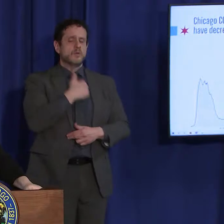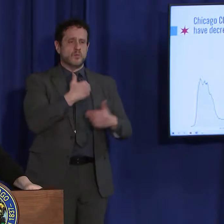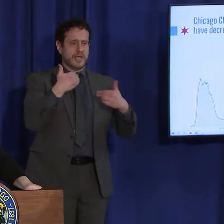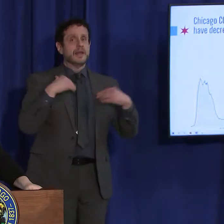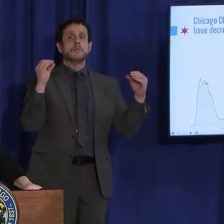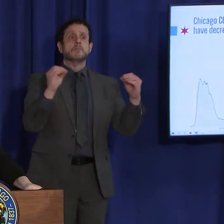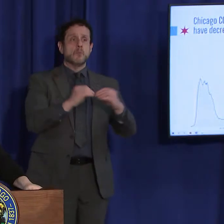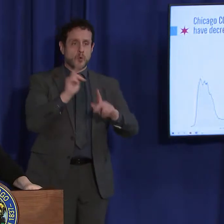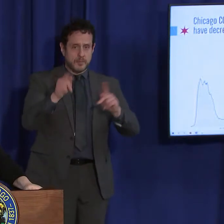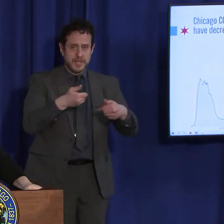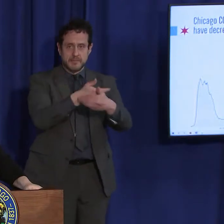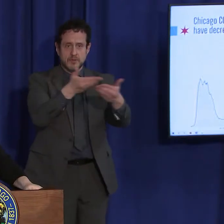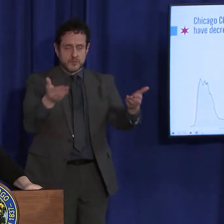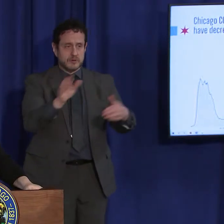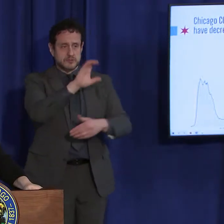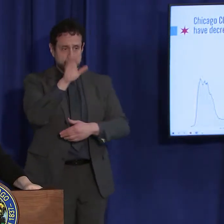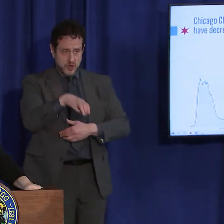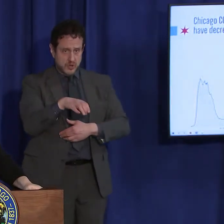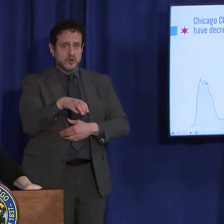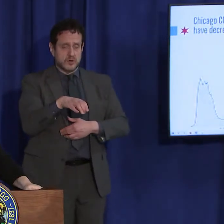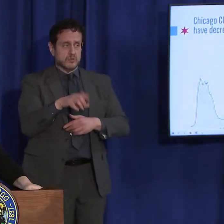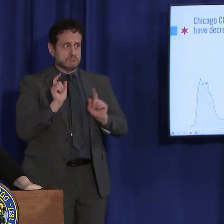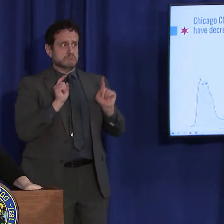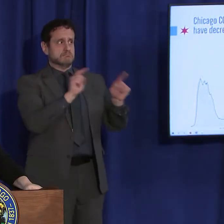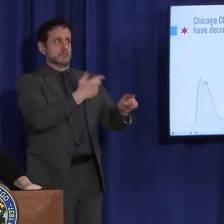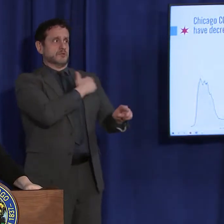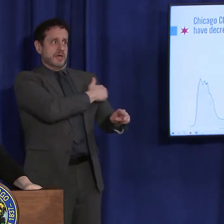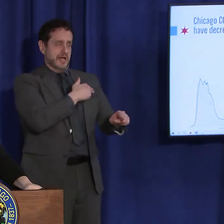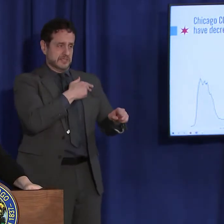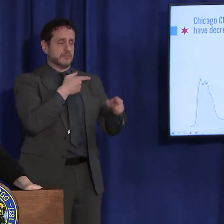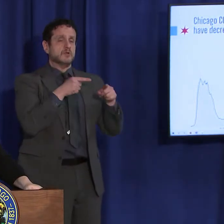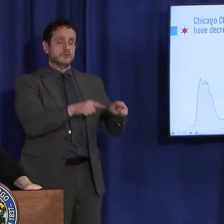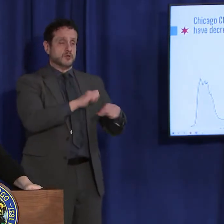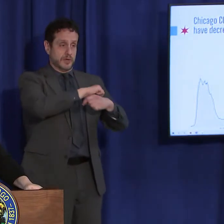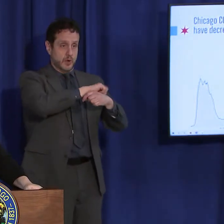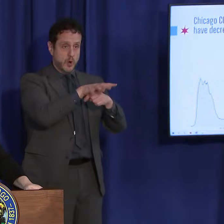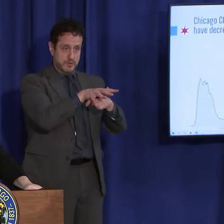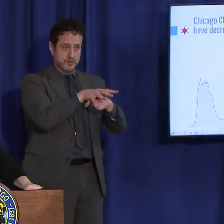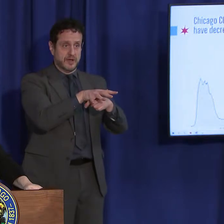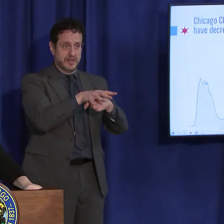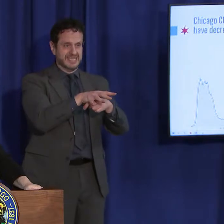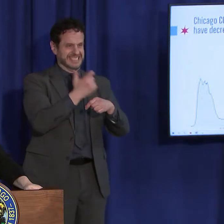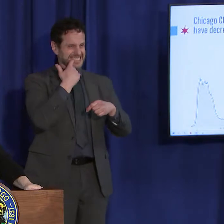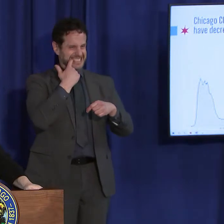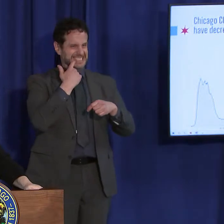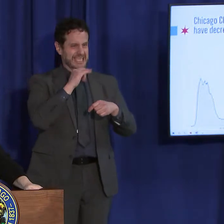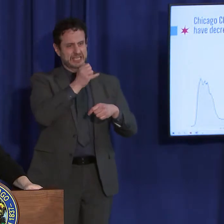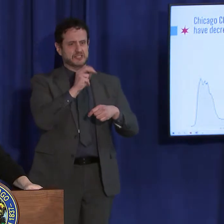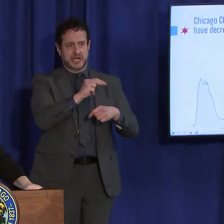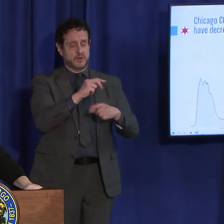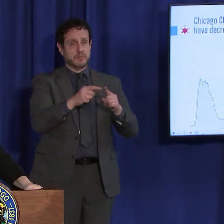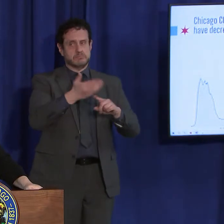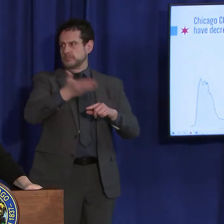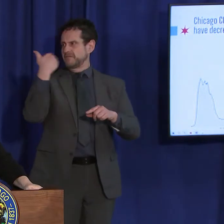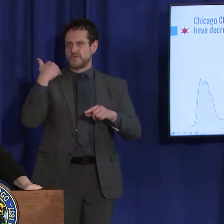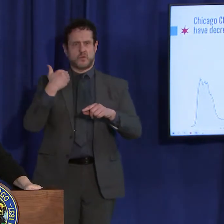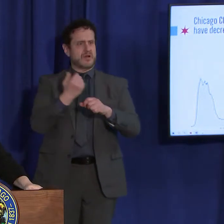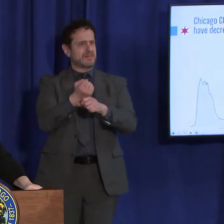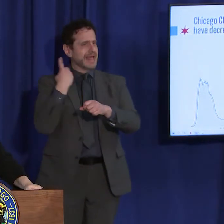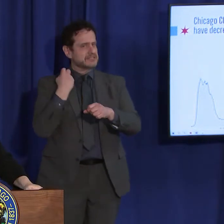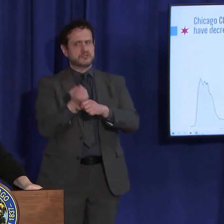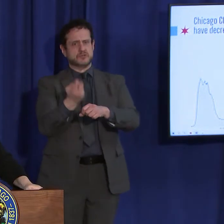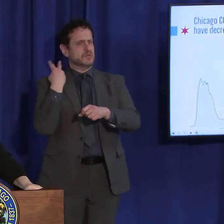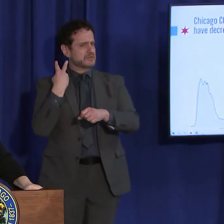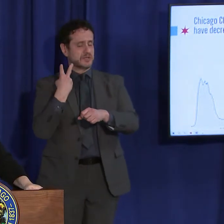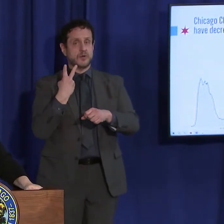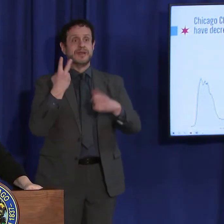more Chicagoans hospitalized during the Omicron surge than at any prior point in the pandemic.